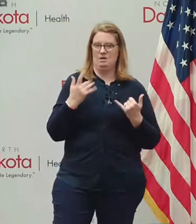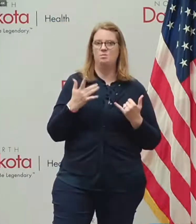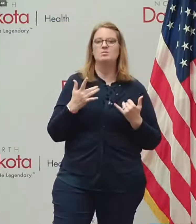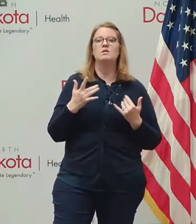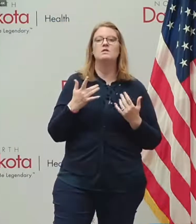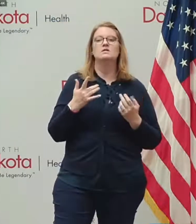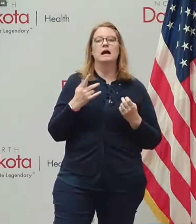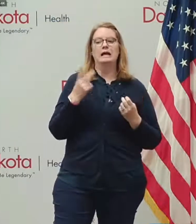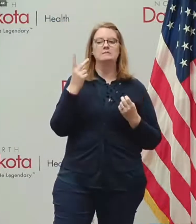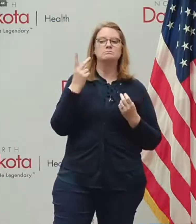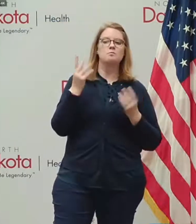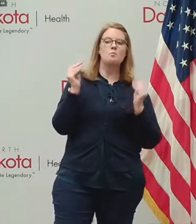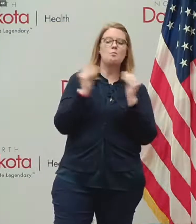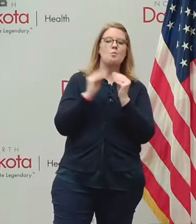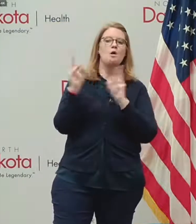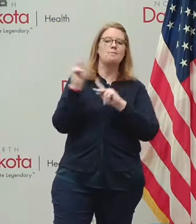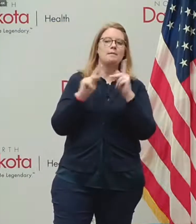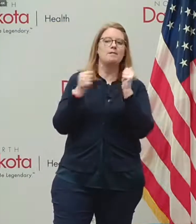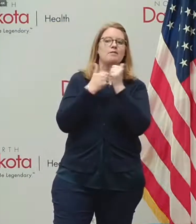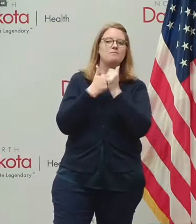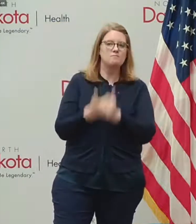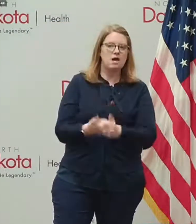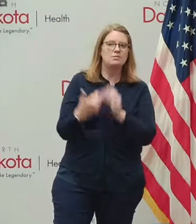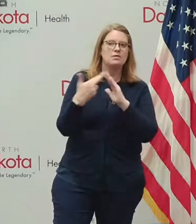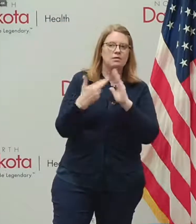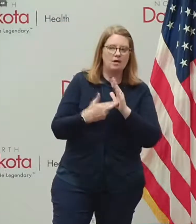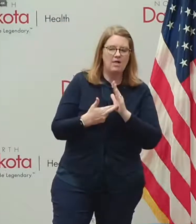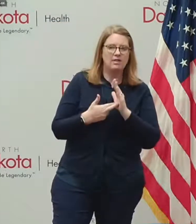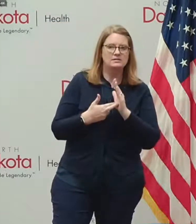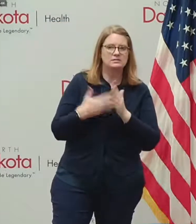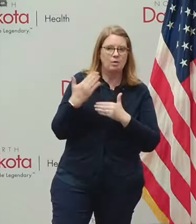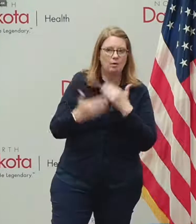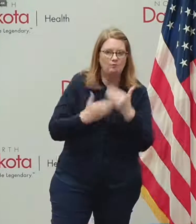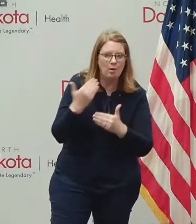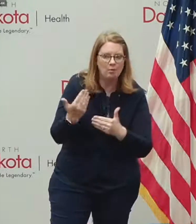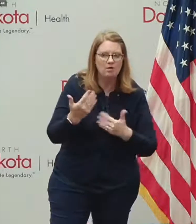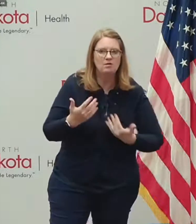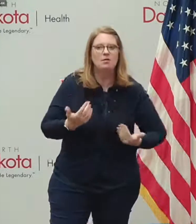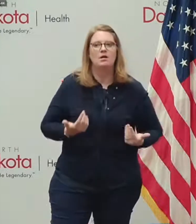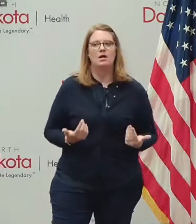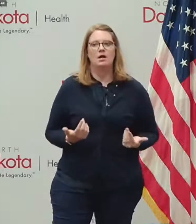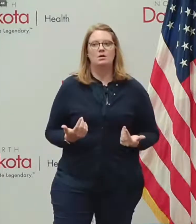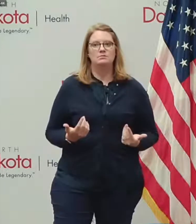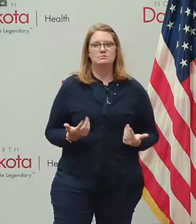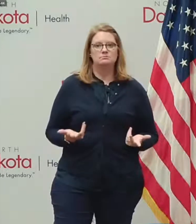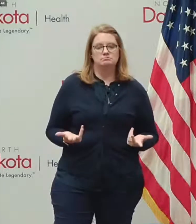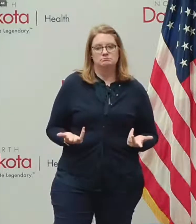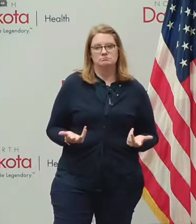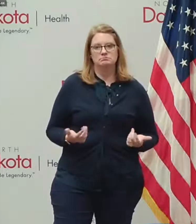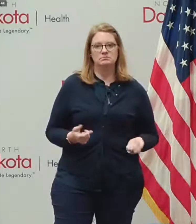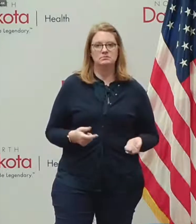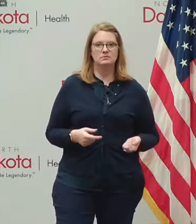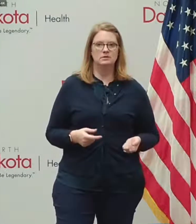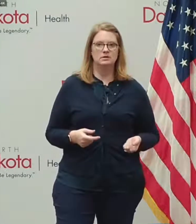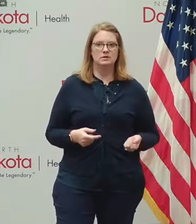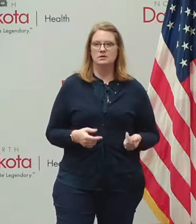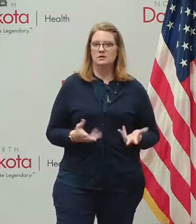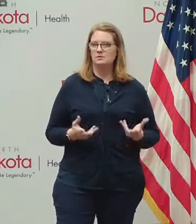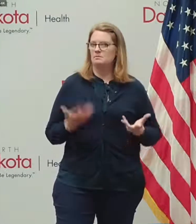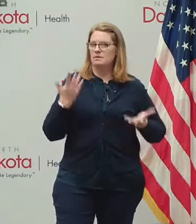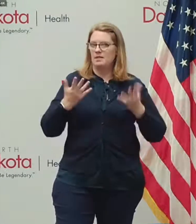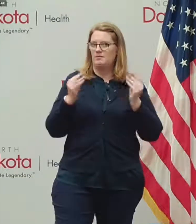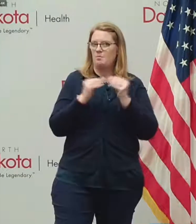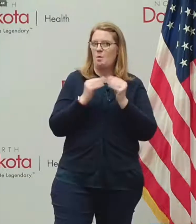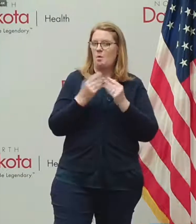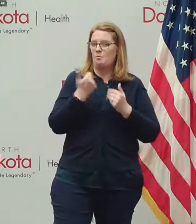are following the guidelines as we go forward, and maybe that's because they have got more personal